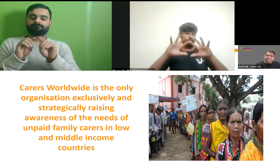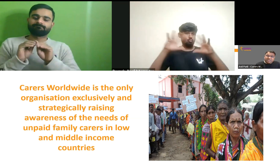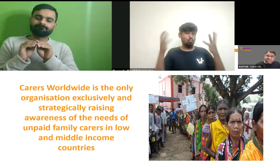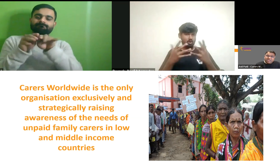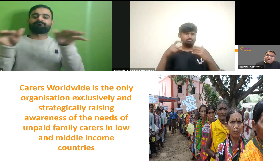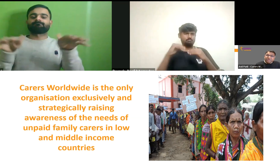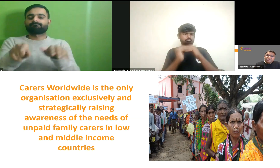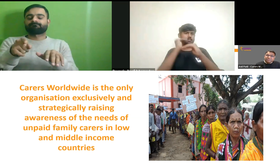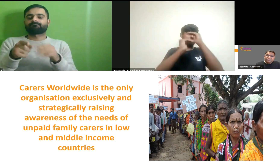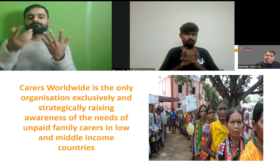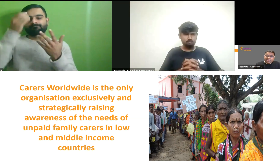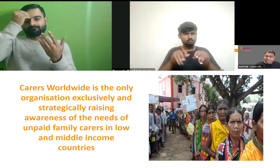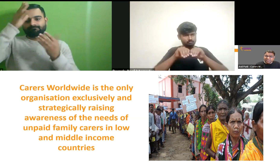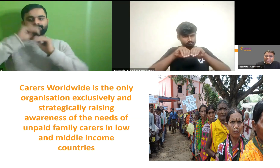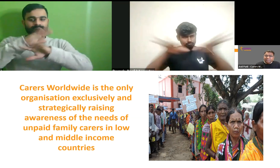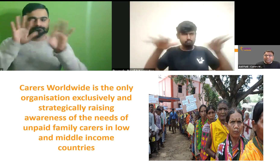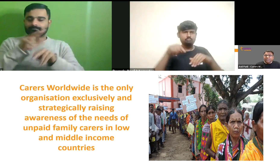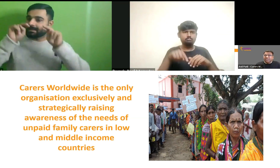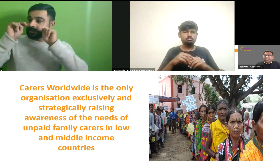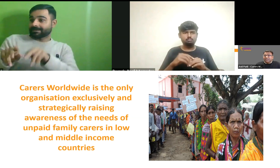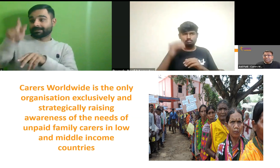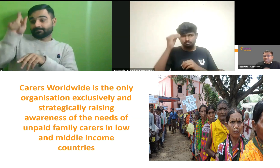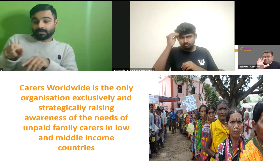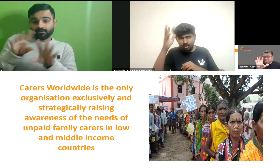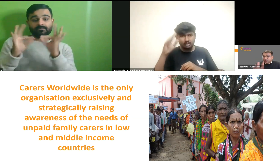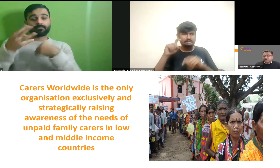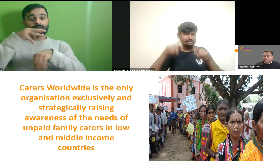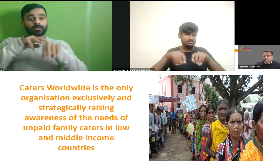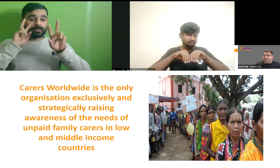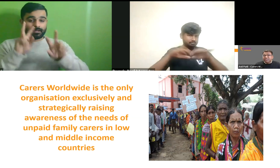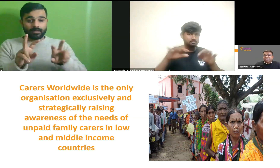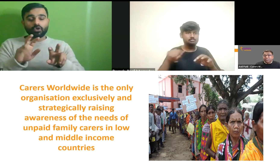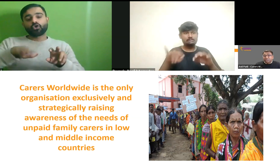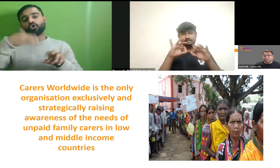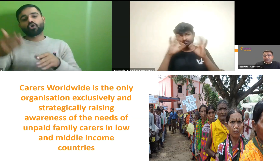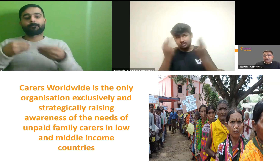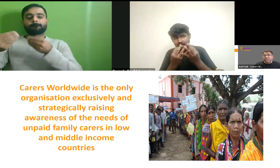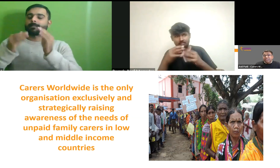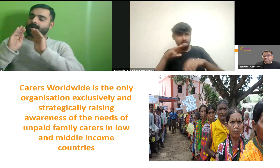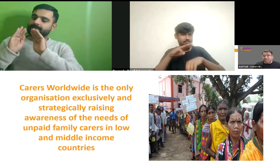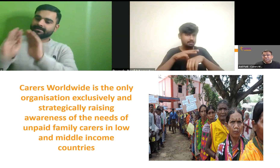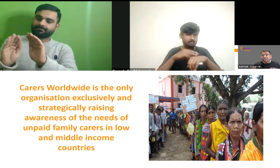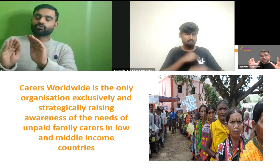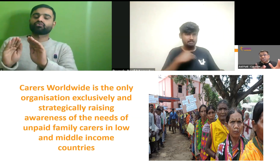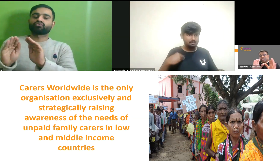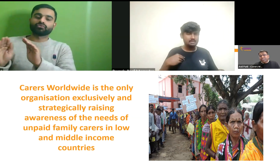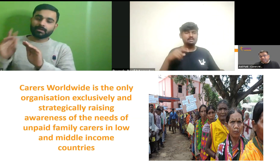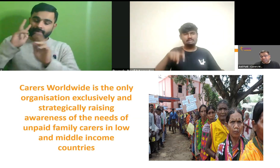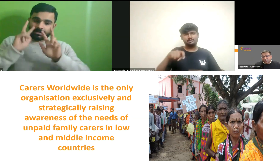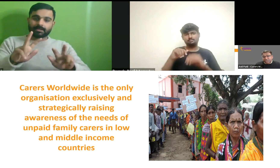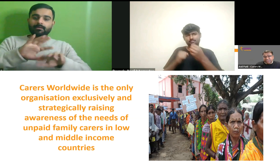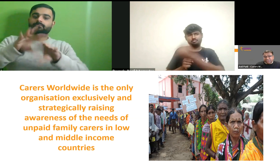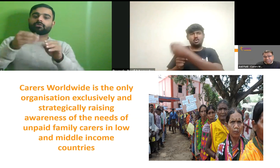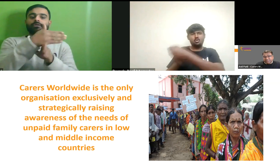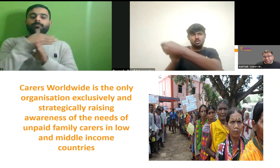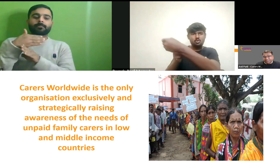just raising the awareness of the needs of unpaid family carers, but also providing the support to carers through our